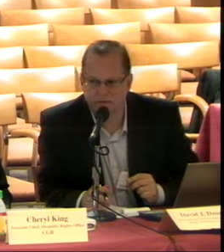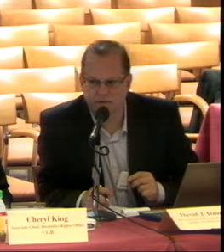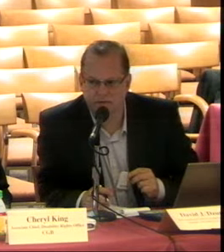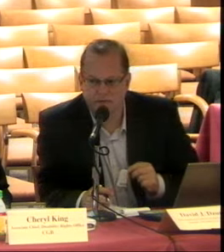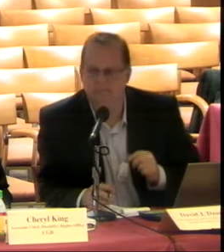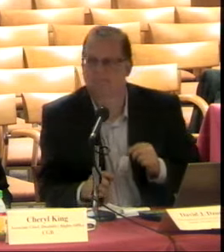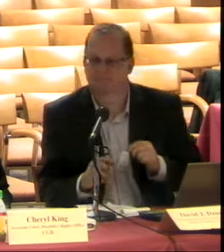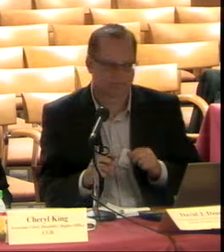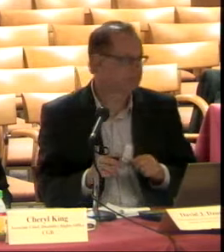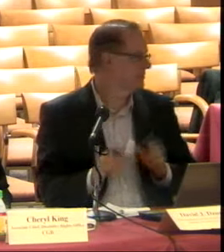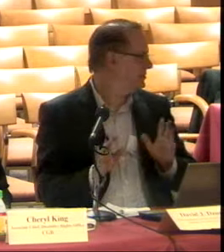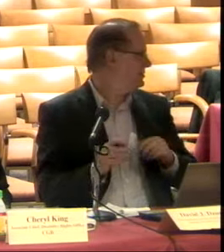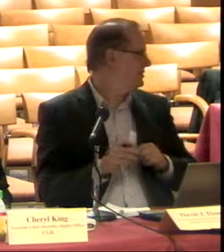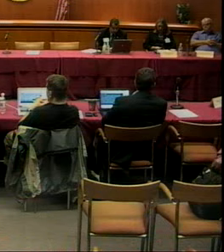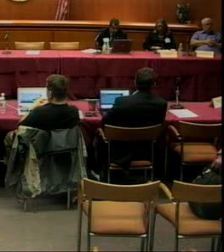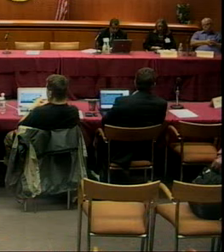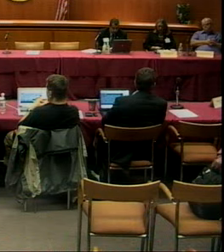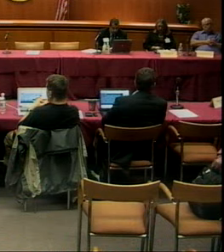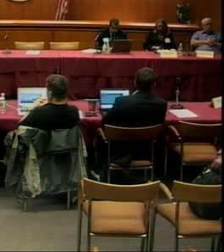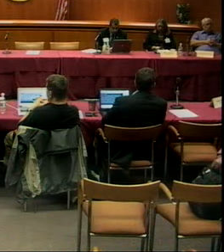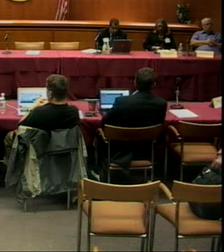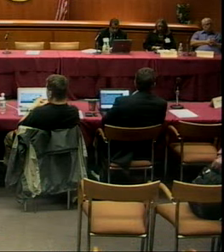Okay. This is Donna speaking.